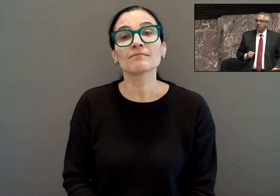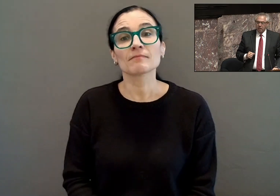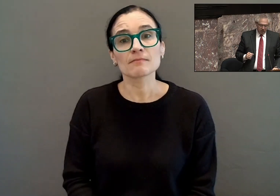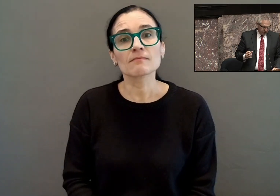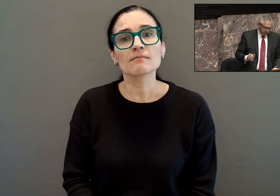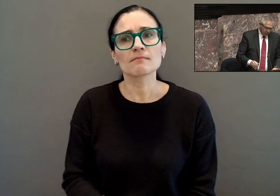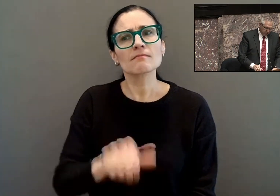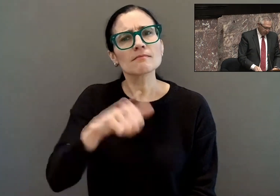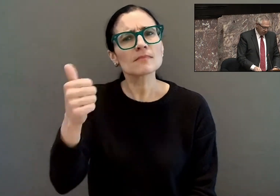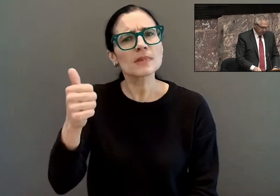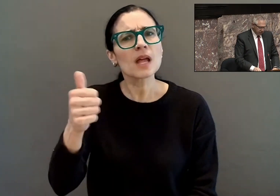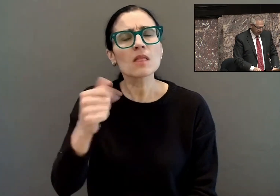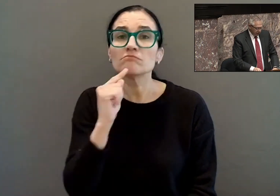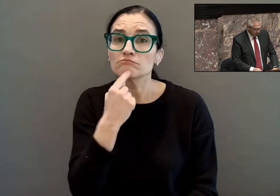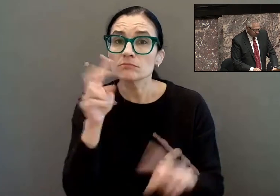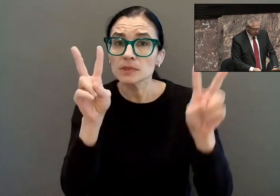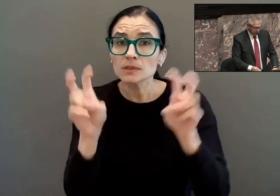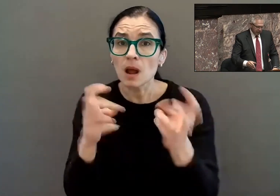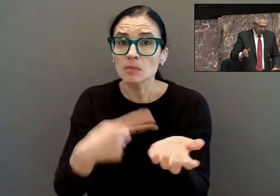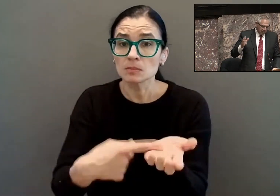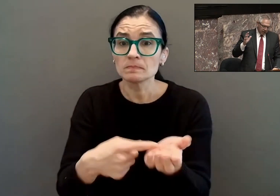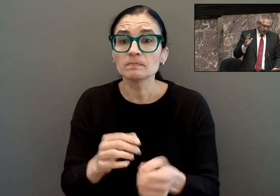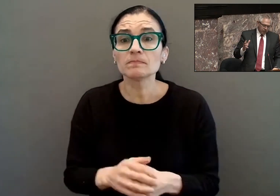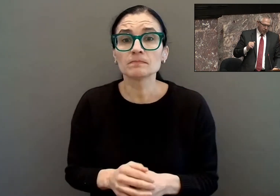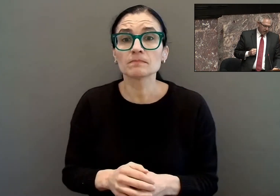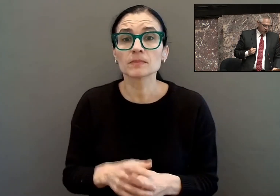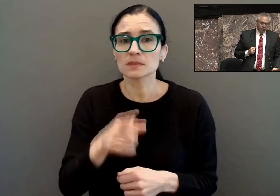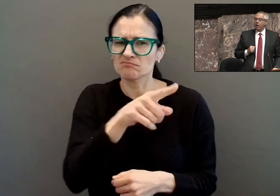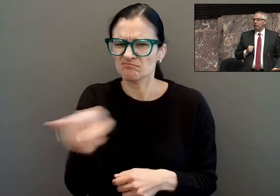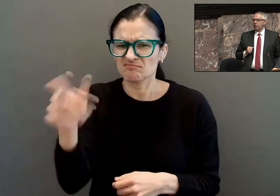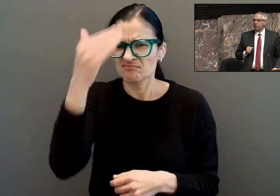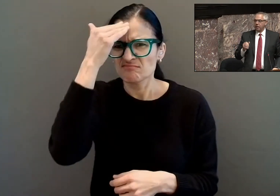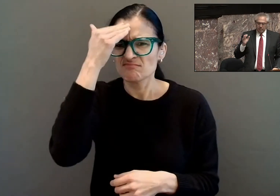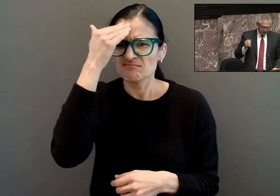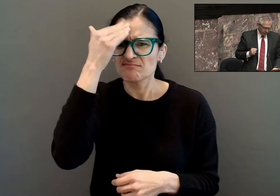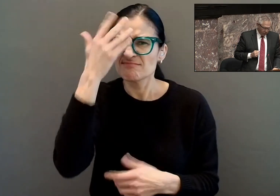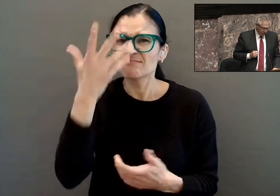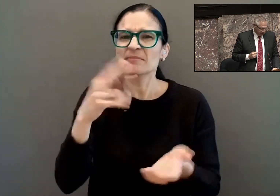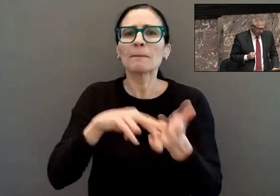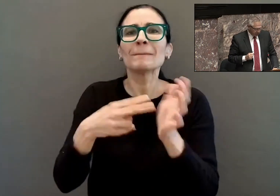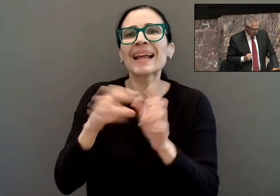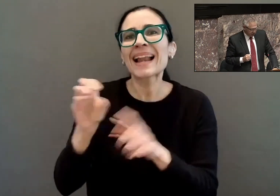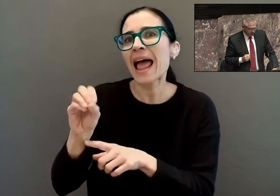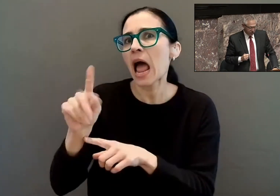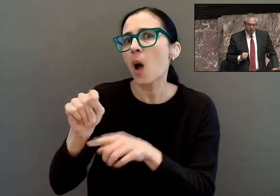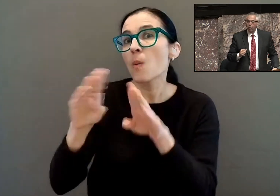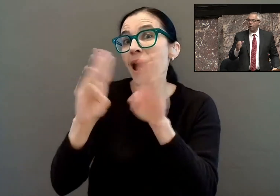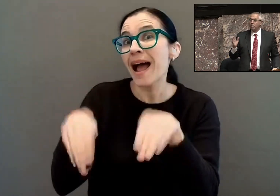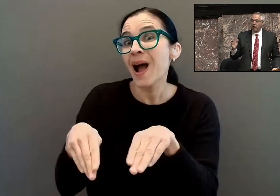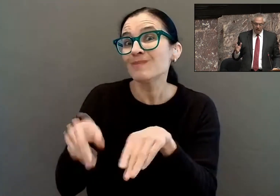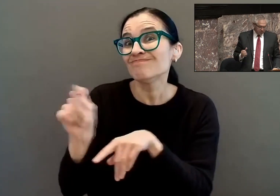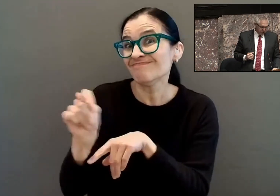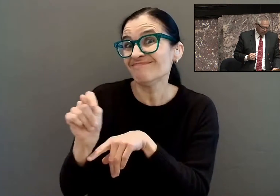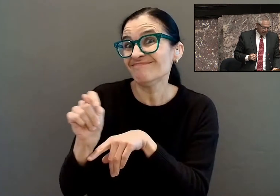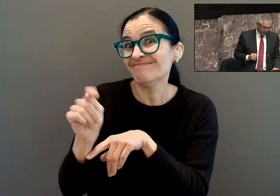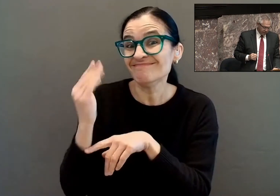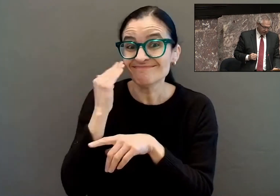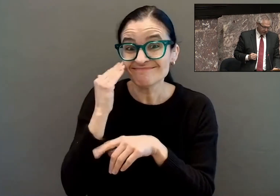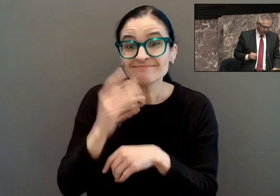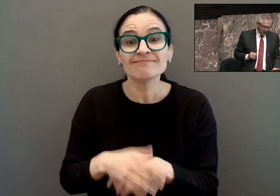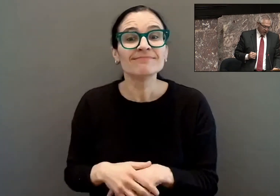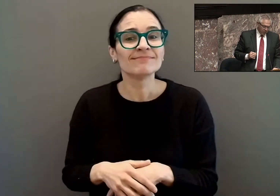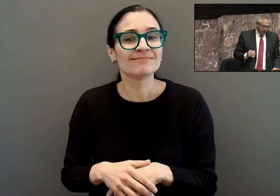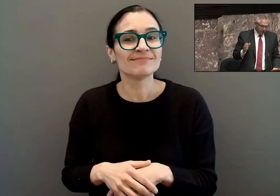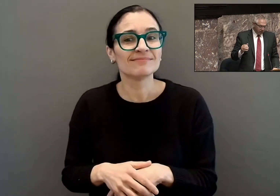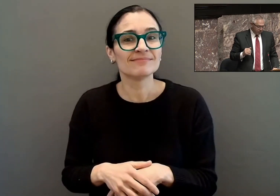aware of the primary use of an outhouse. But have you ever thought of them as a form of transportation or perhaps a racing